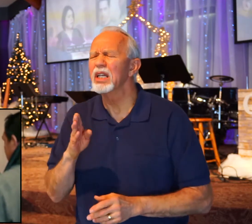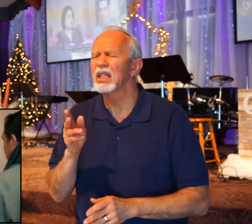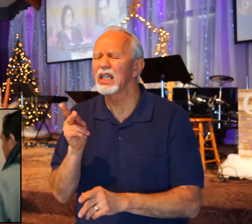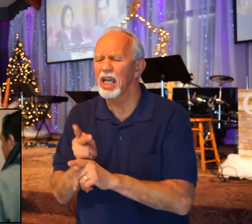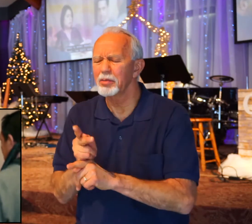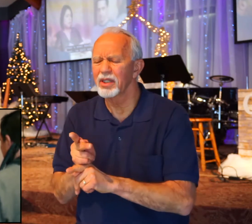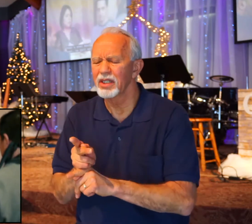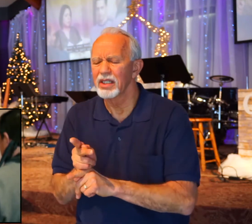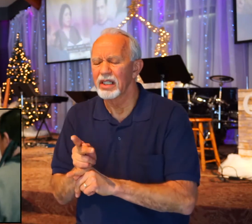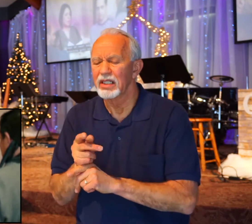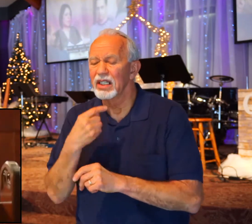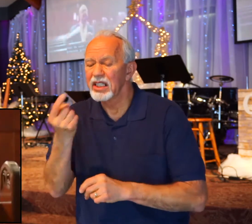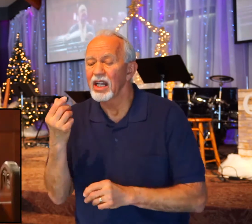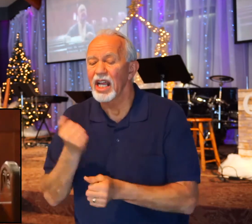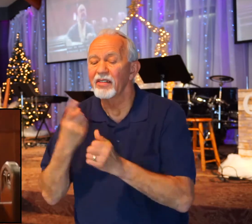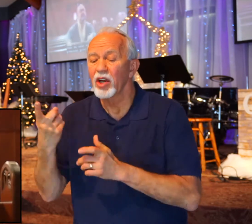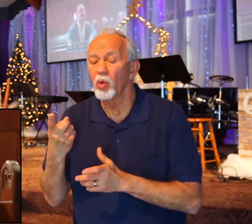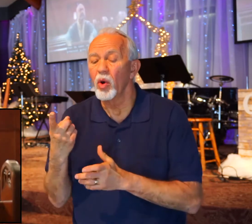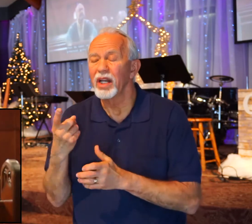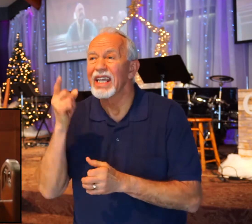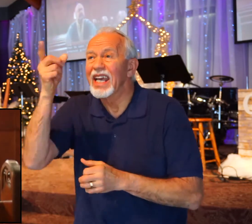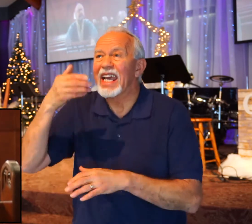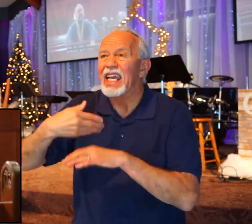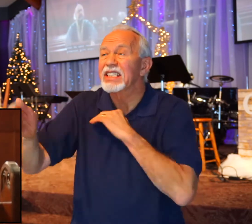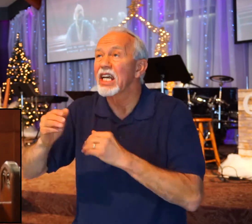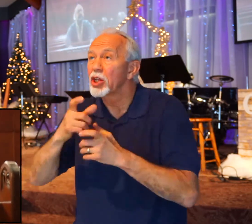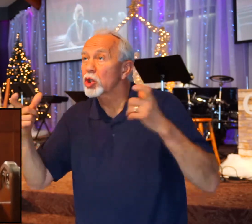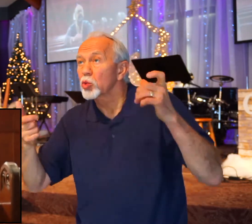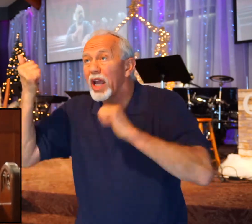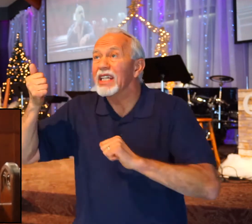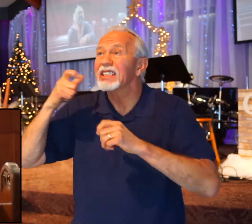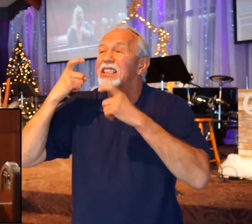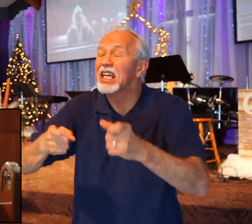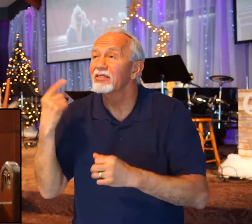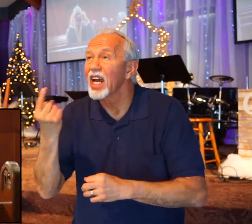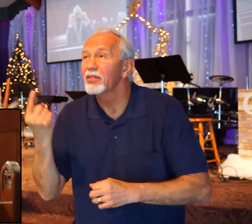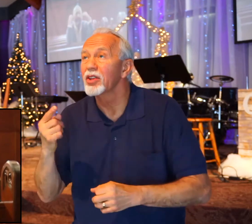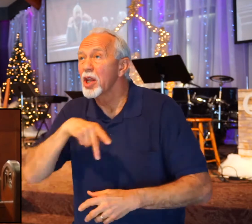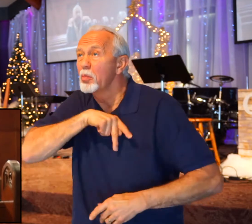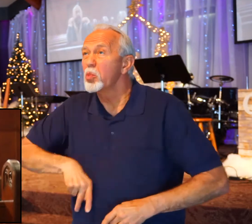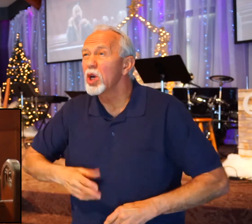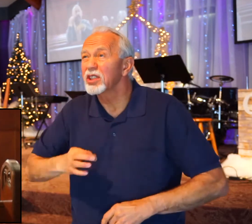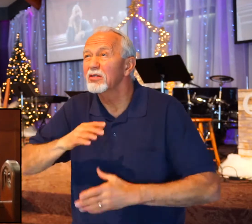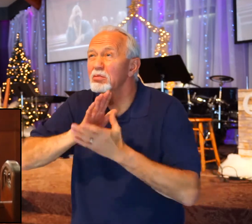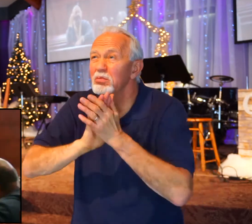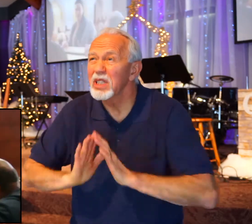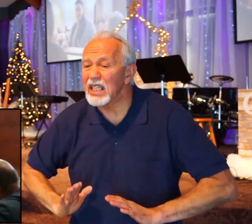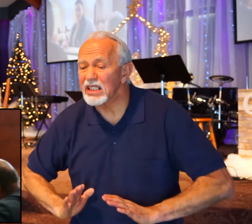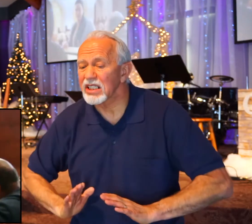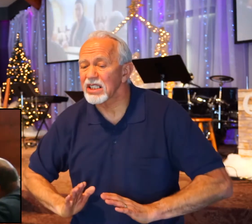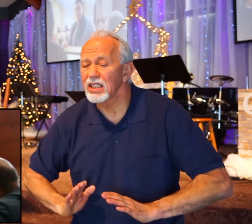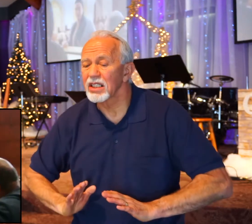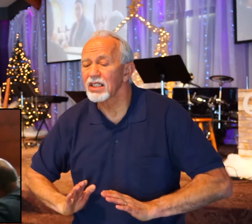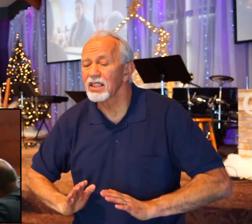Tell everyone that he sent the greatest gift ever, the Prince of Peace.